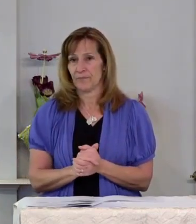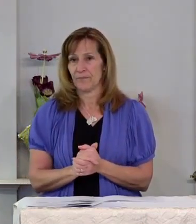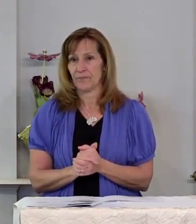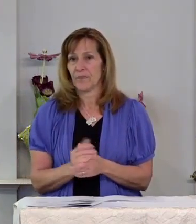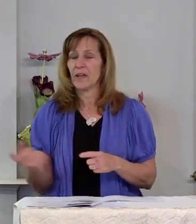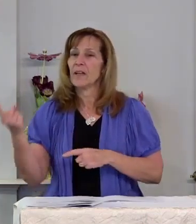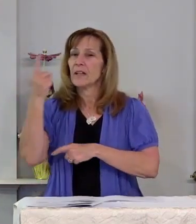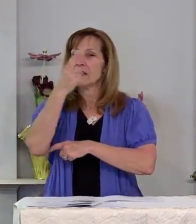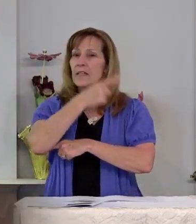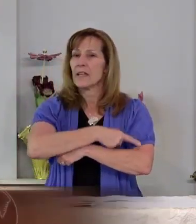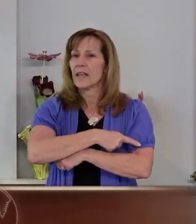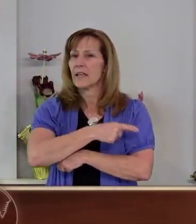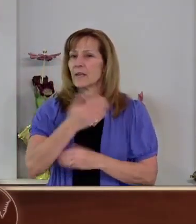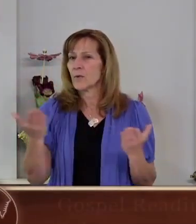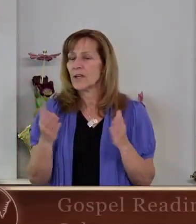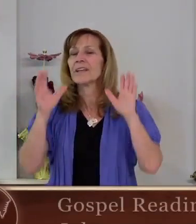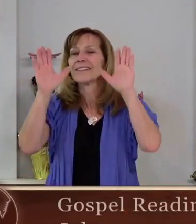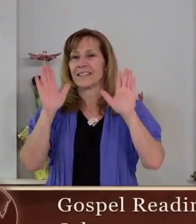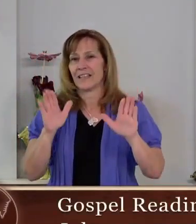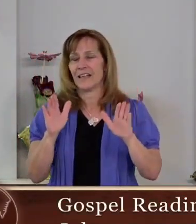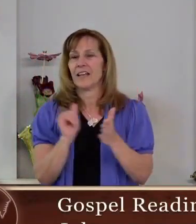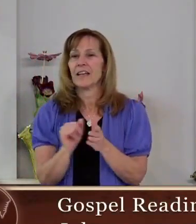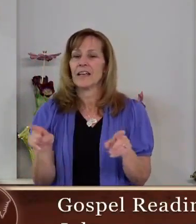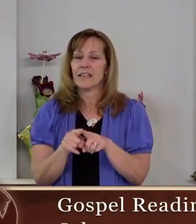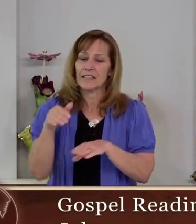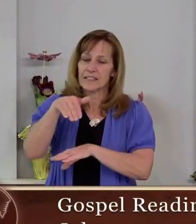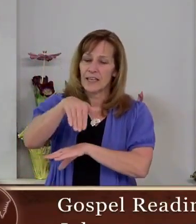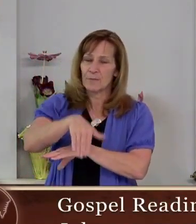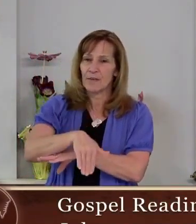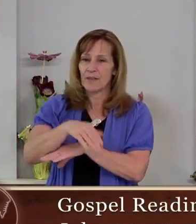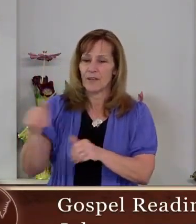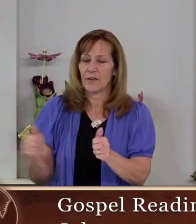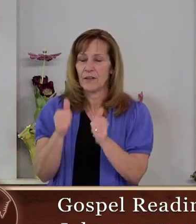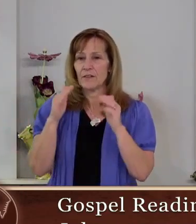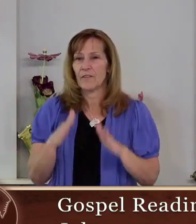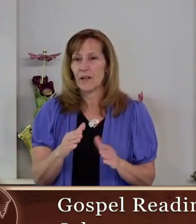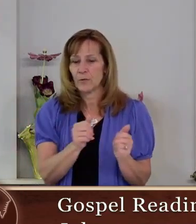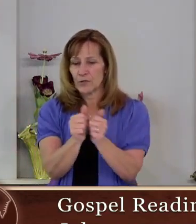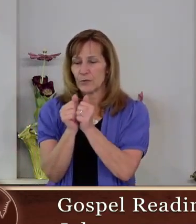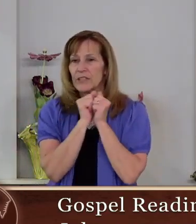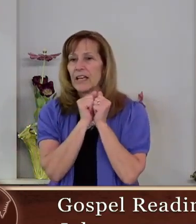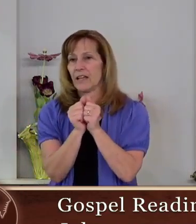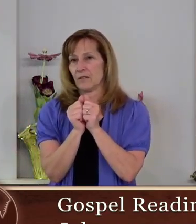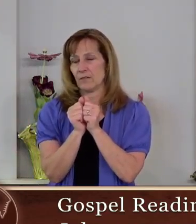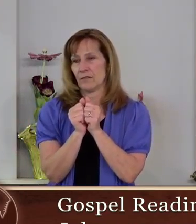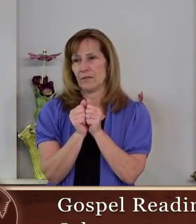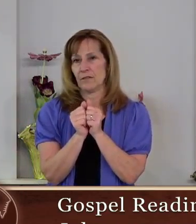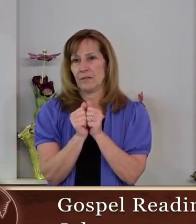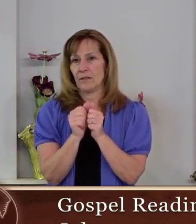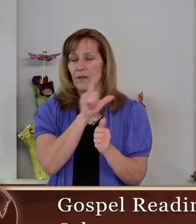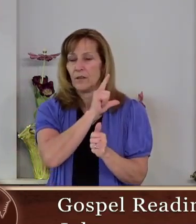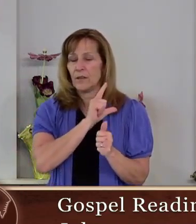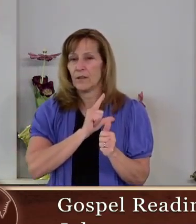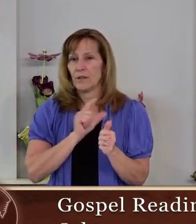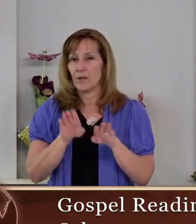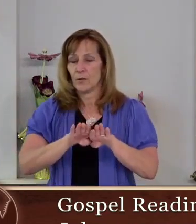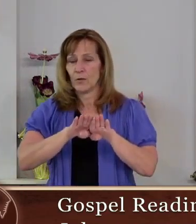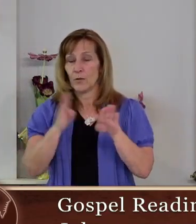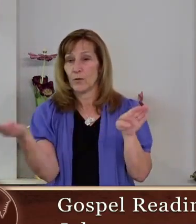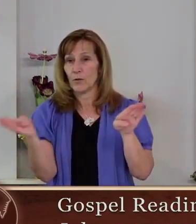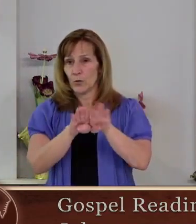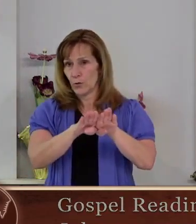The day was Sunday. That same evening, the followers were together. The doors